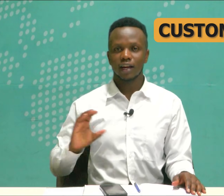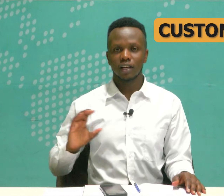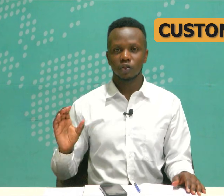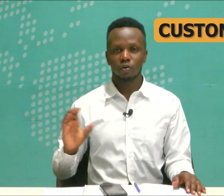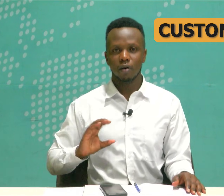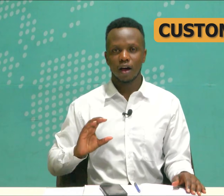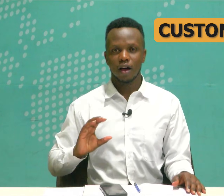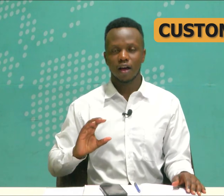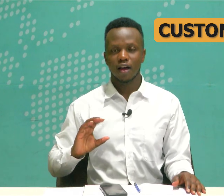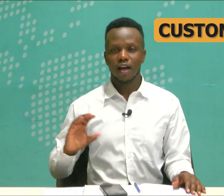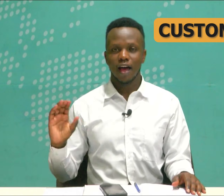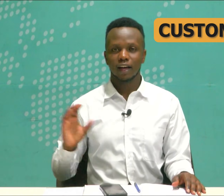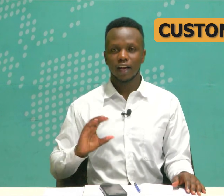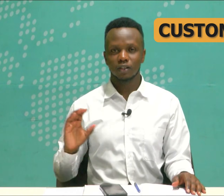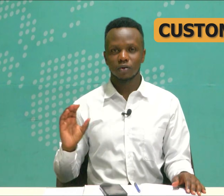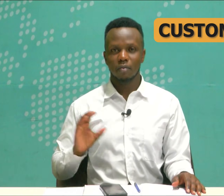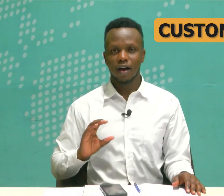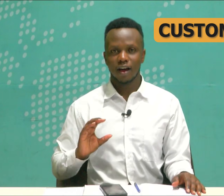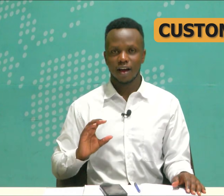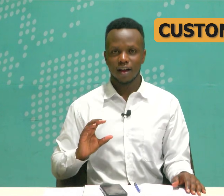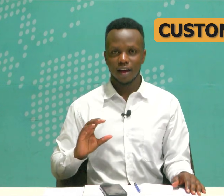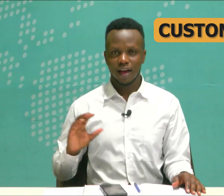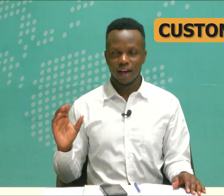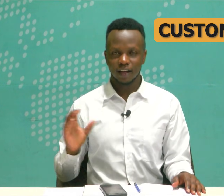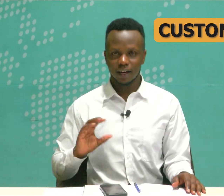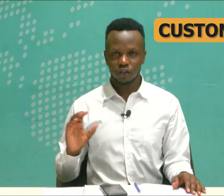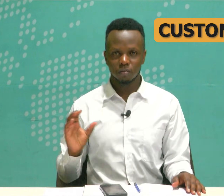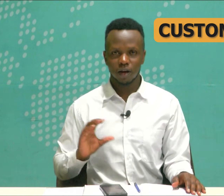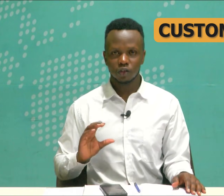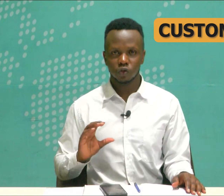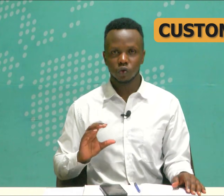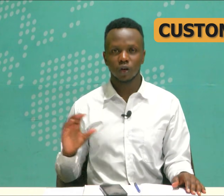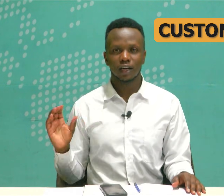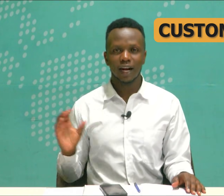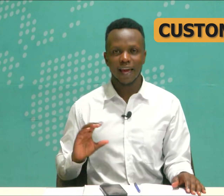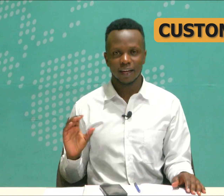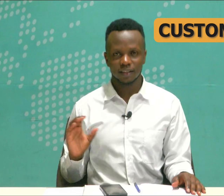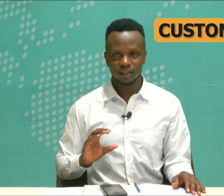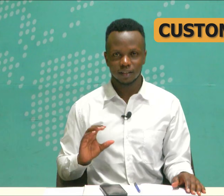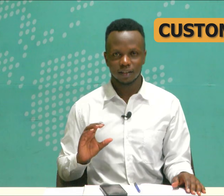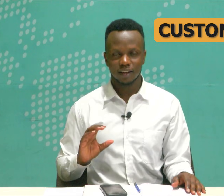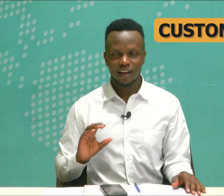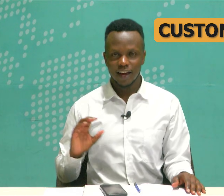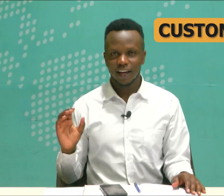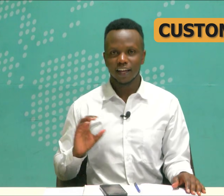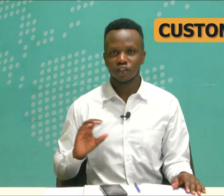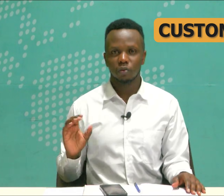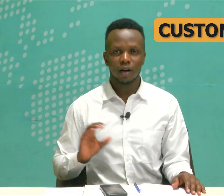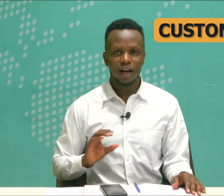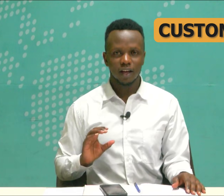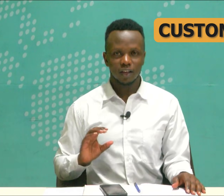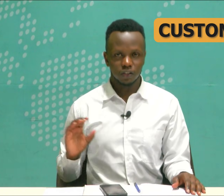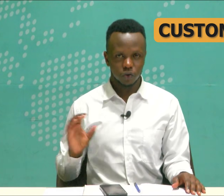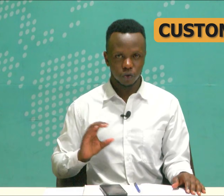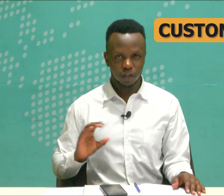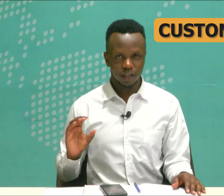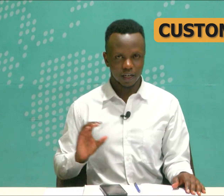customer, customer, customer stroke client, customer stroke